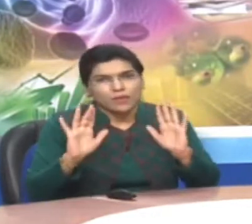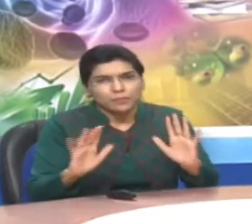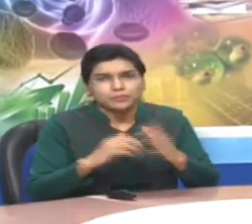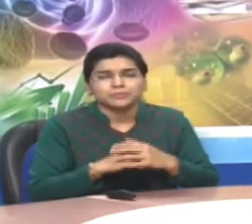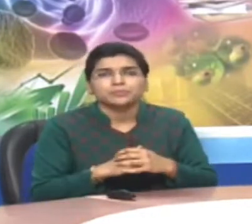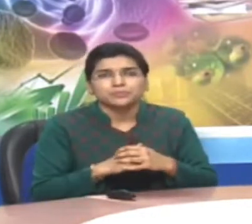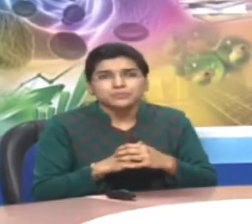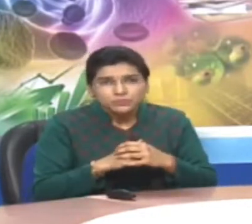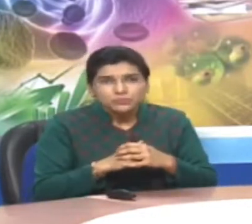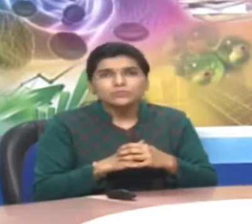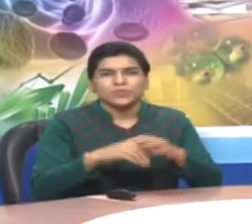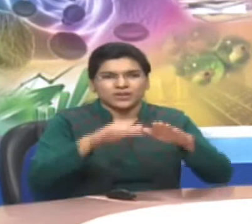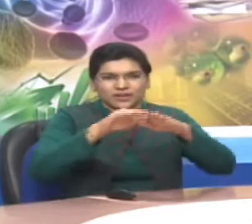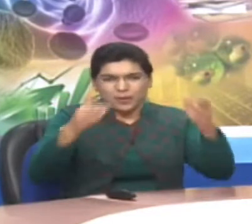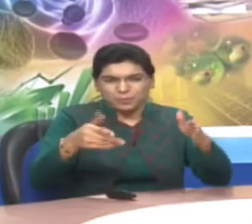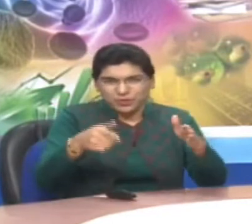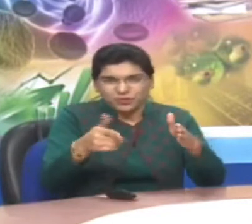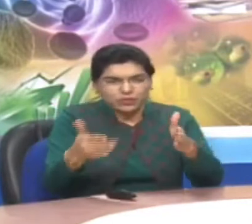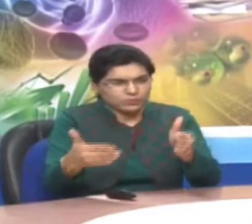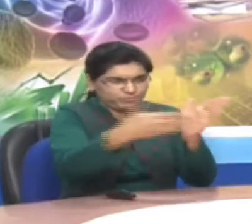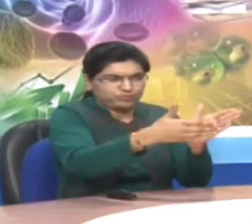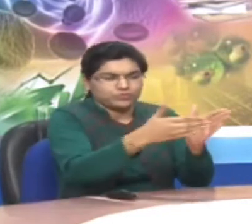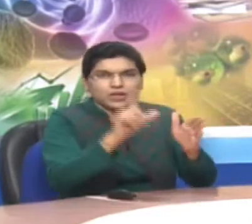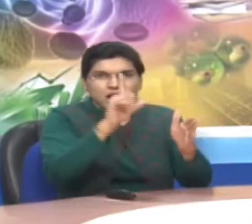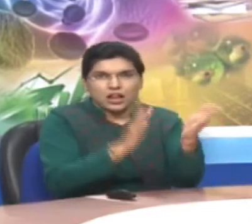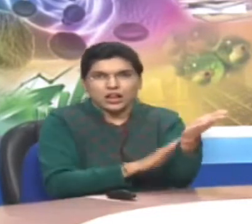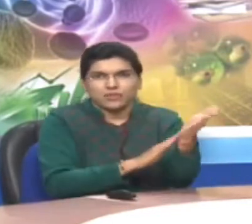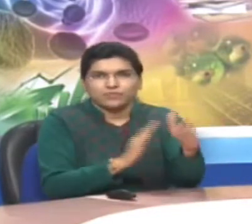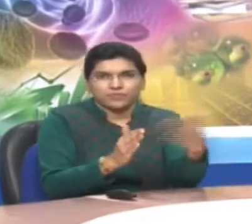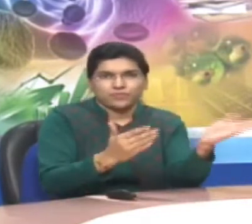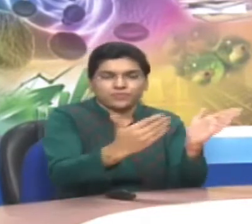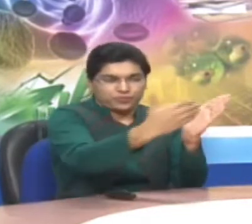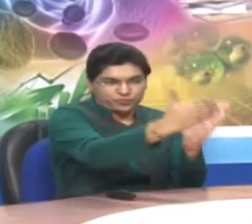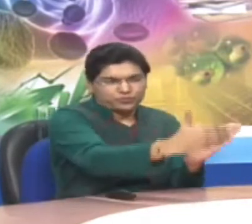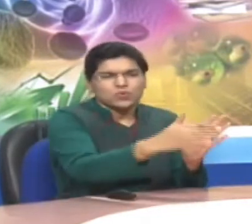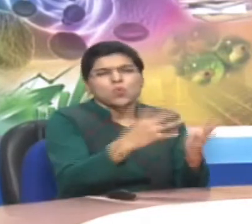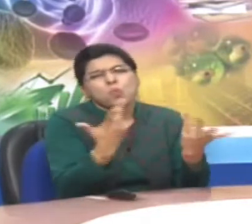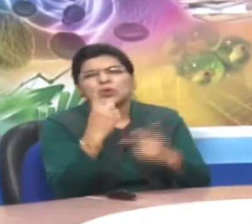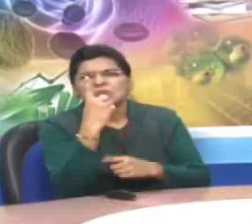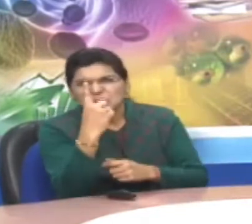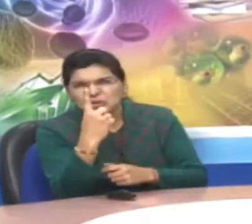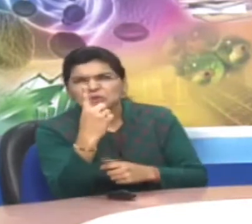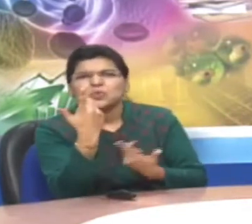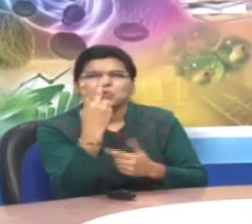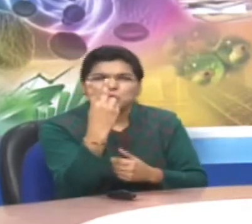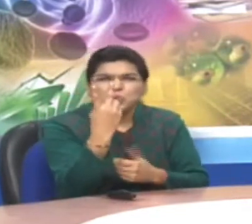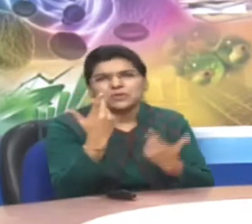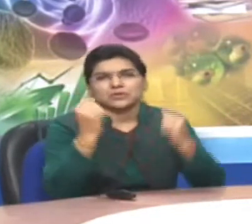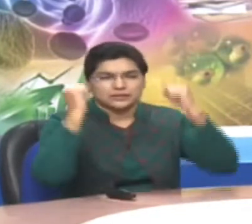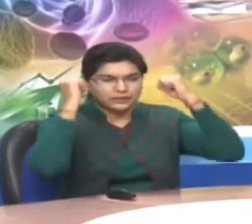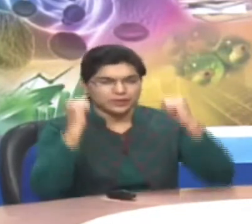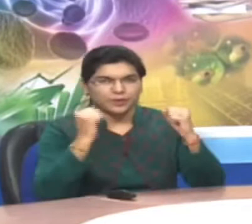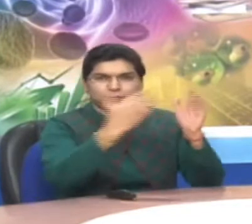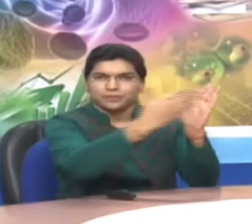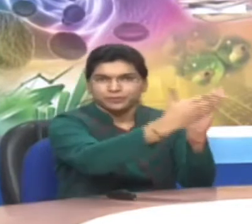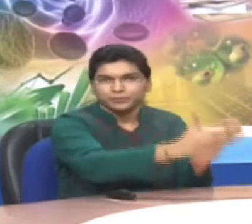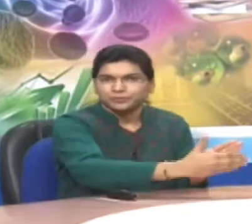Another door to the left must be a practical door. The furniture is simple, consisting of a small